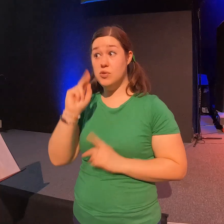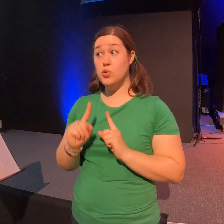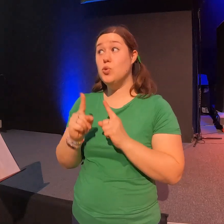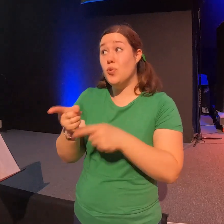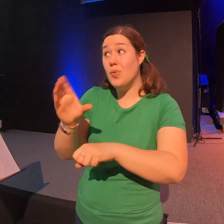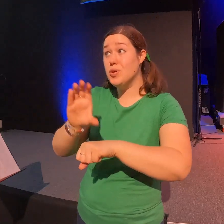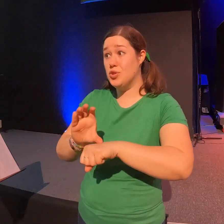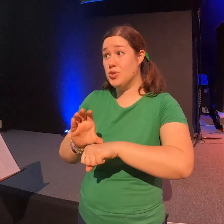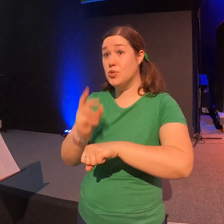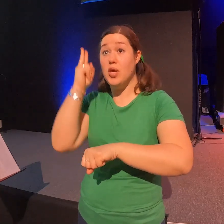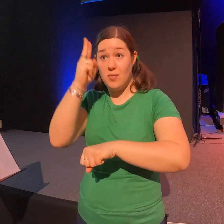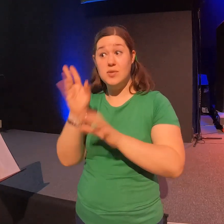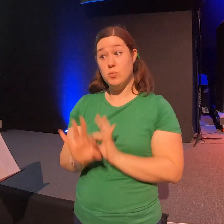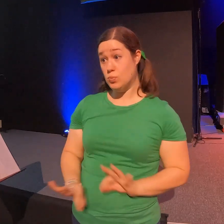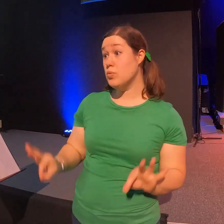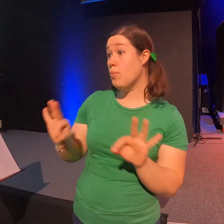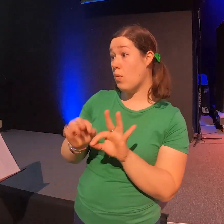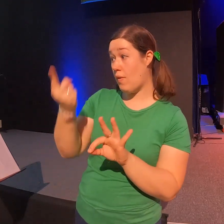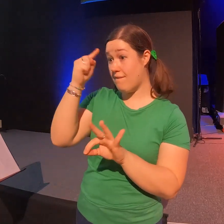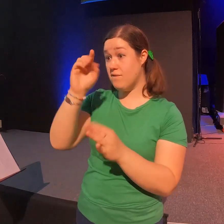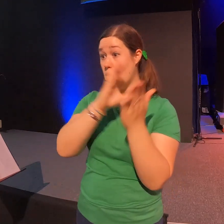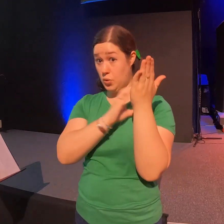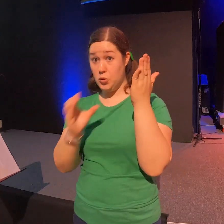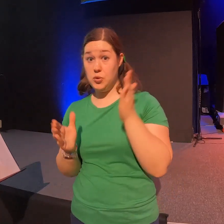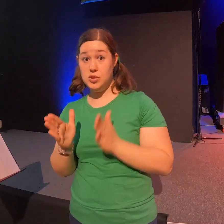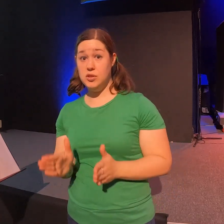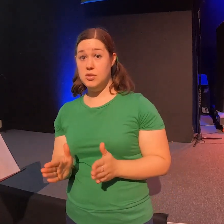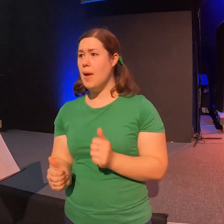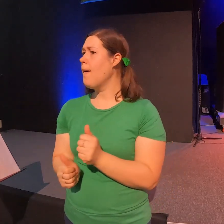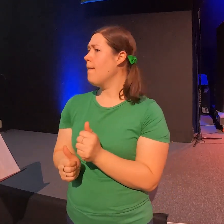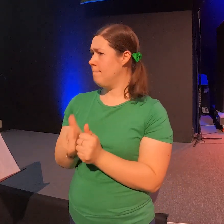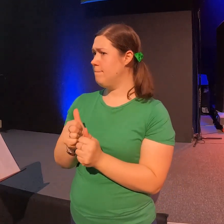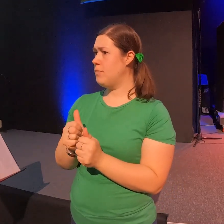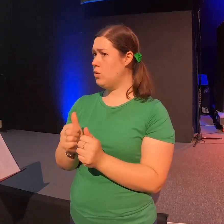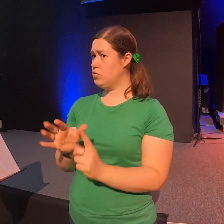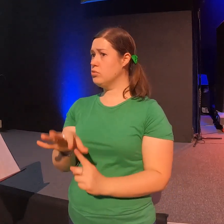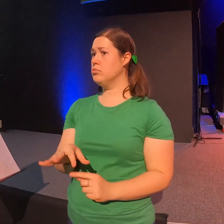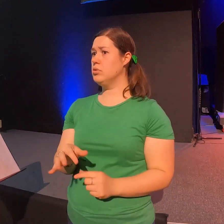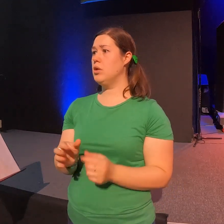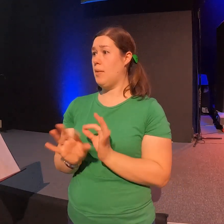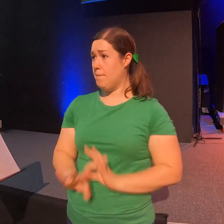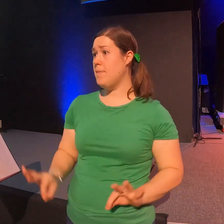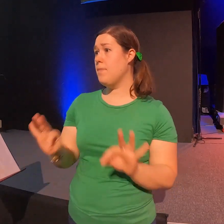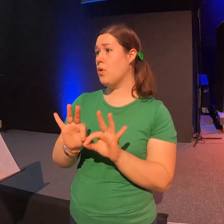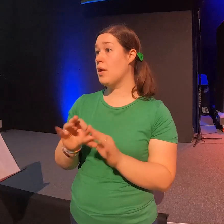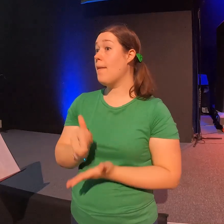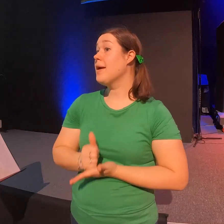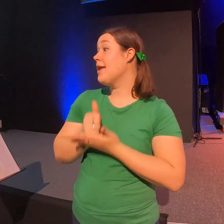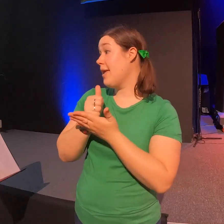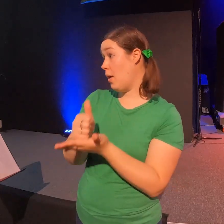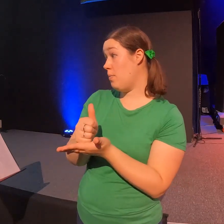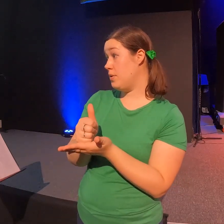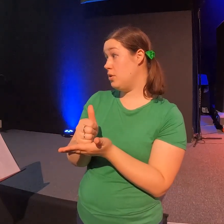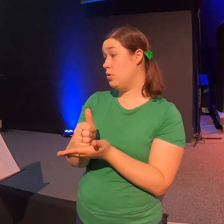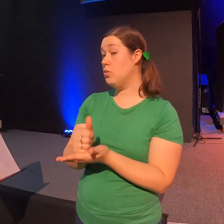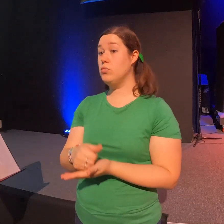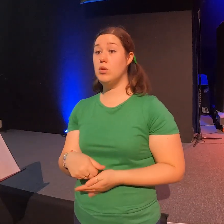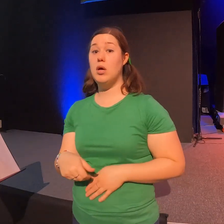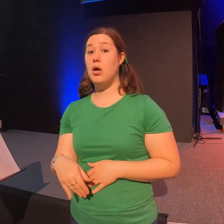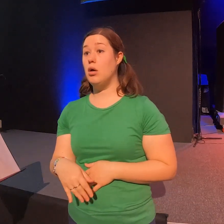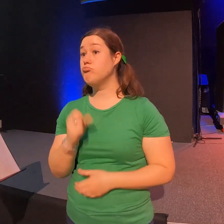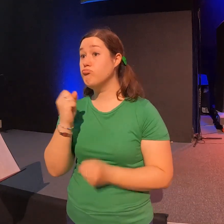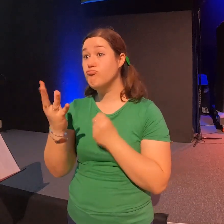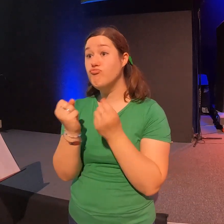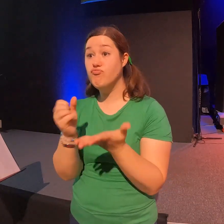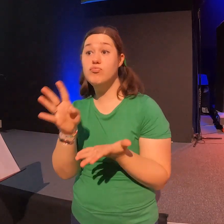Christians. And most of all, in this message, I'm going to help equip you talk to people who ask the questions about church, who